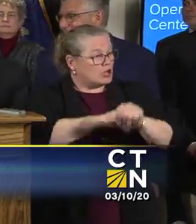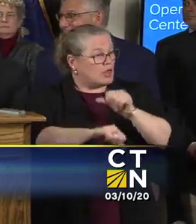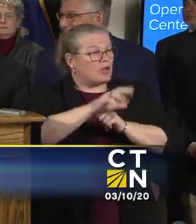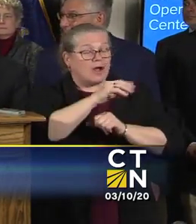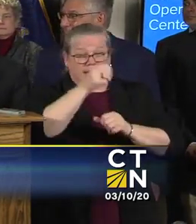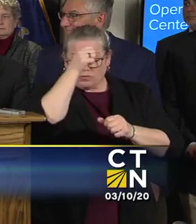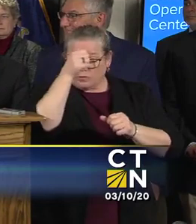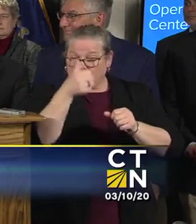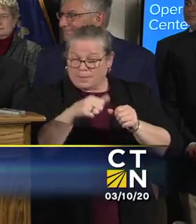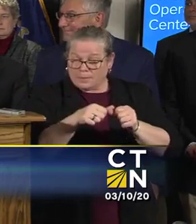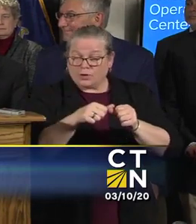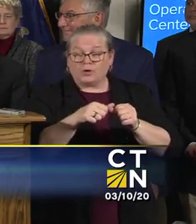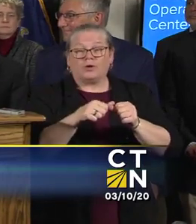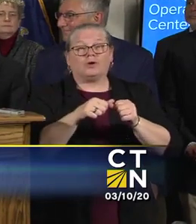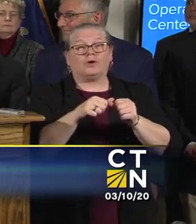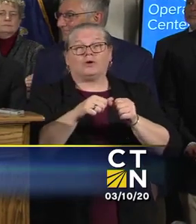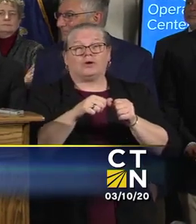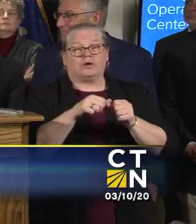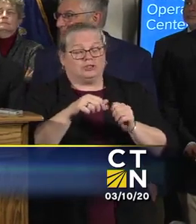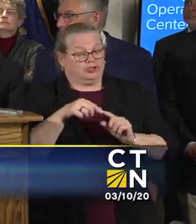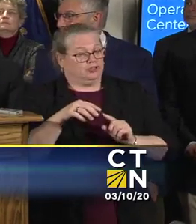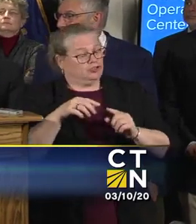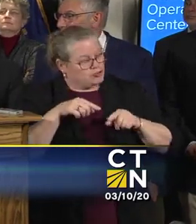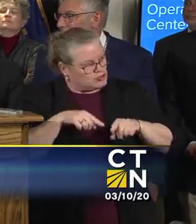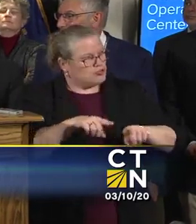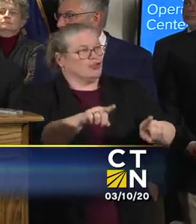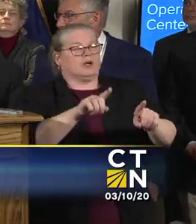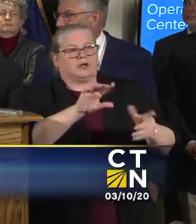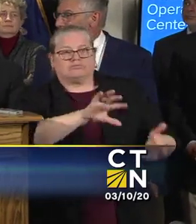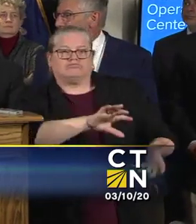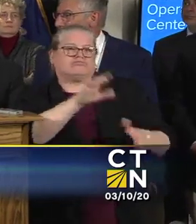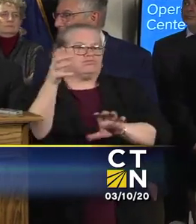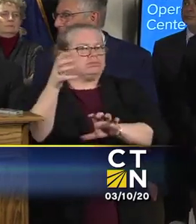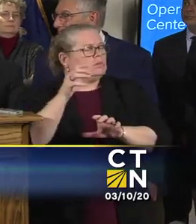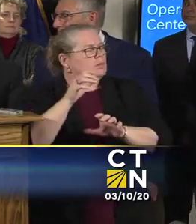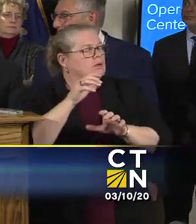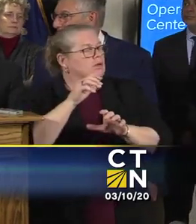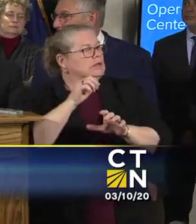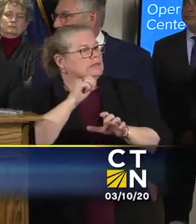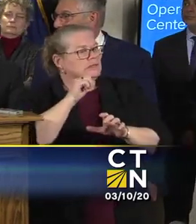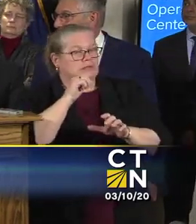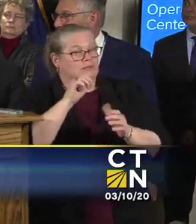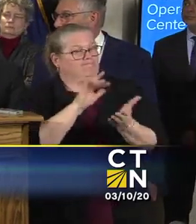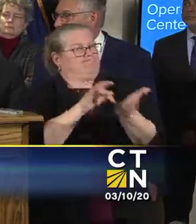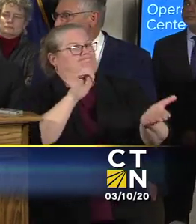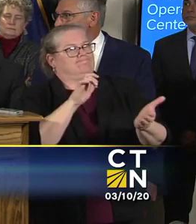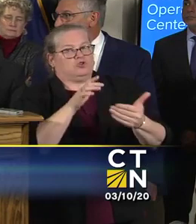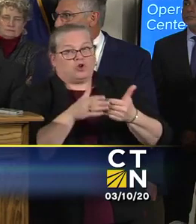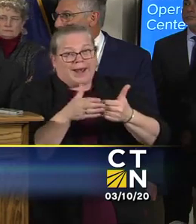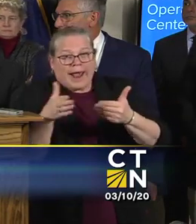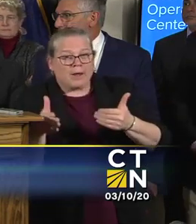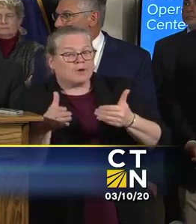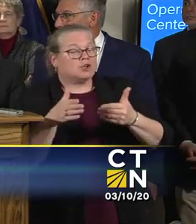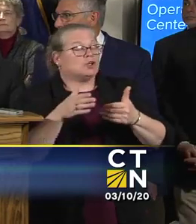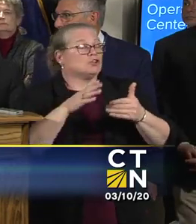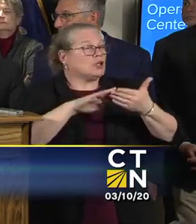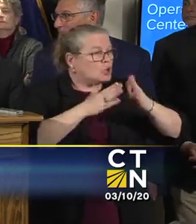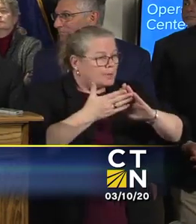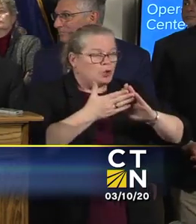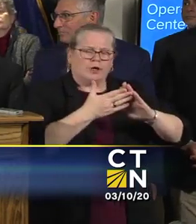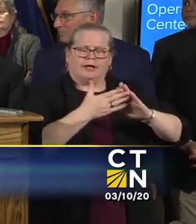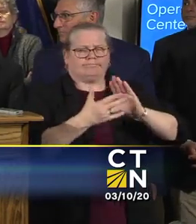permissible, particularly in a crisis, to take advantage of your neighbors and your community, and that